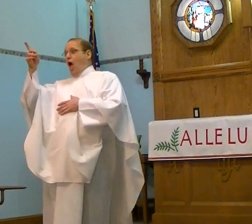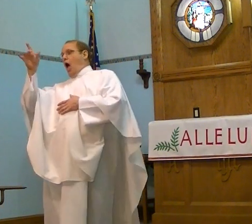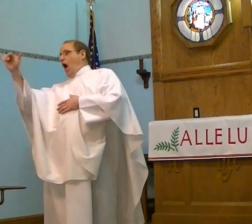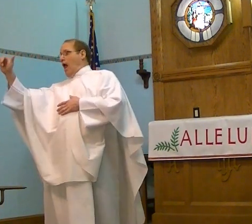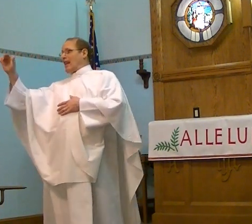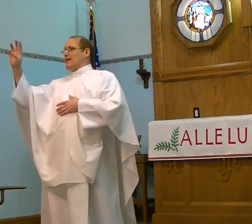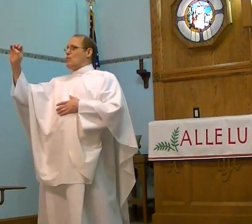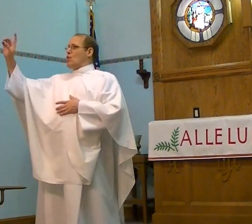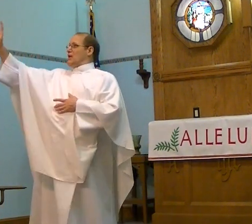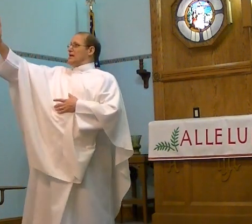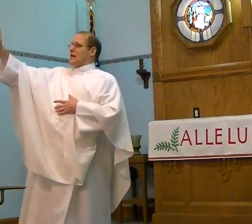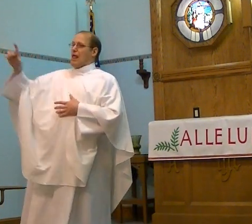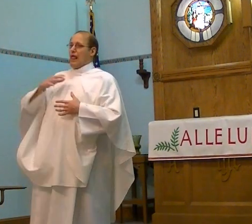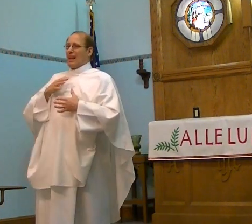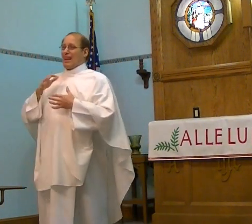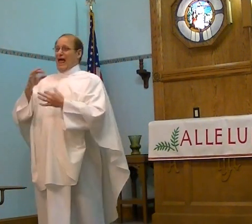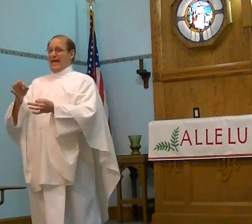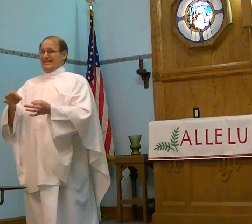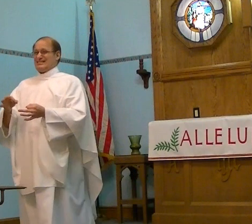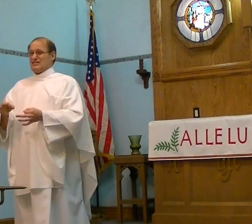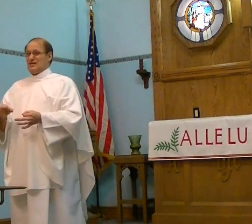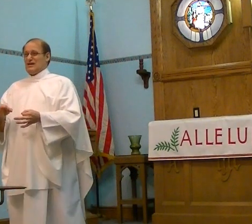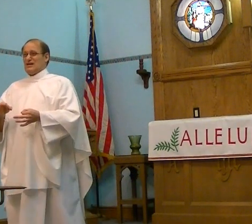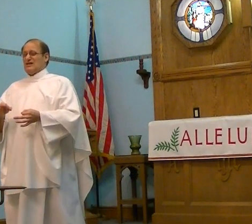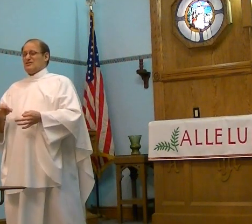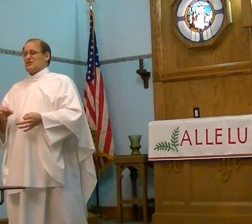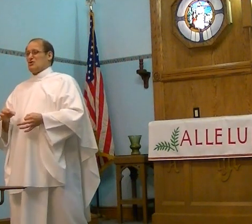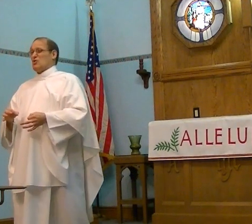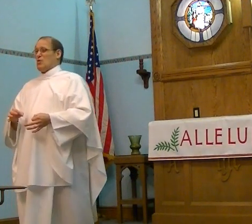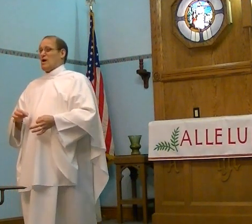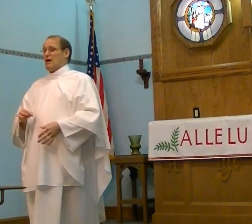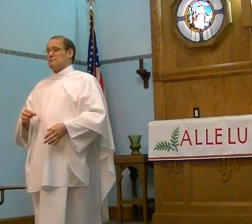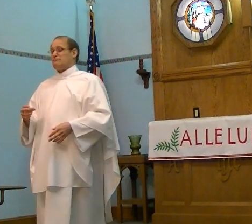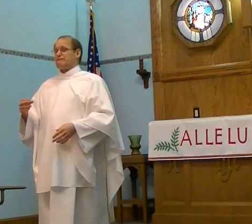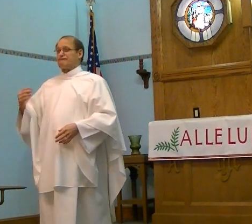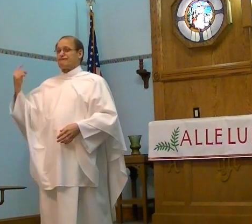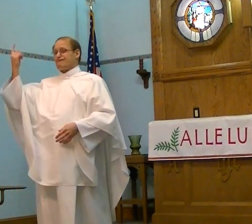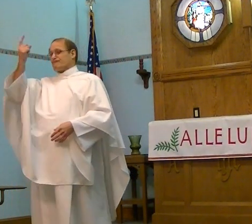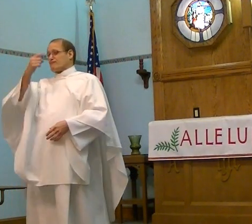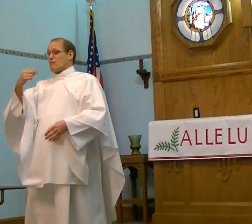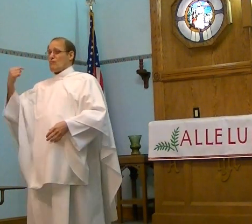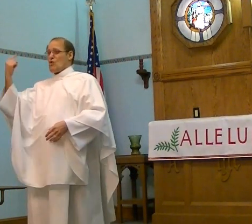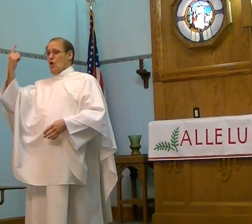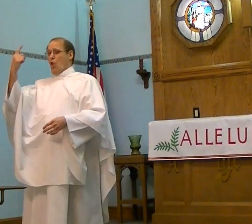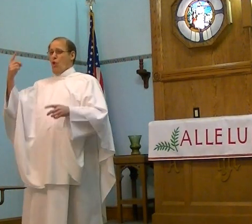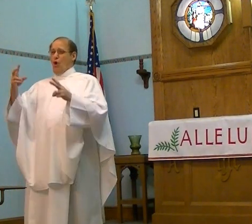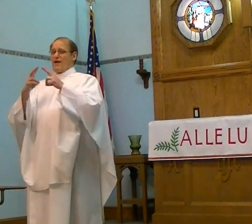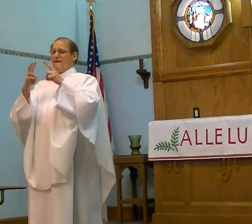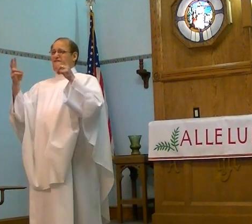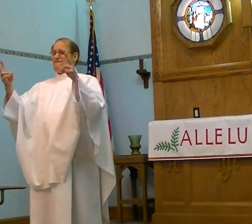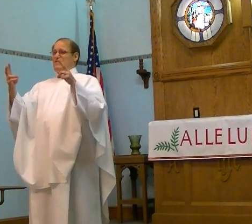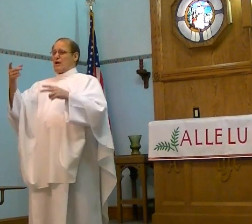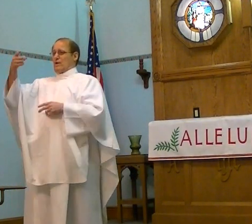Hollywood likes to look very